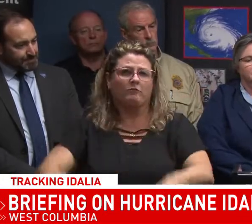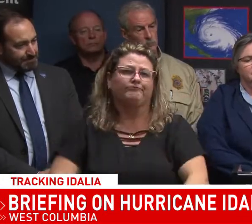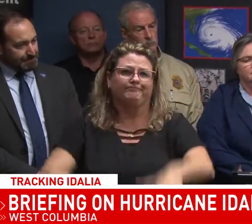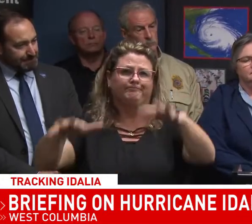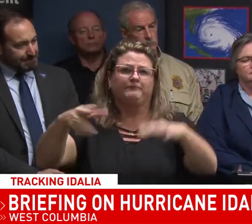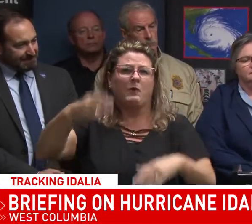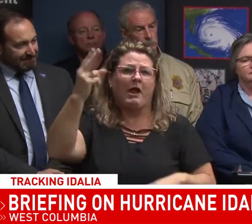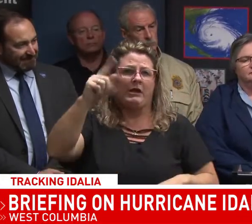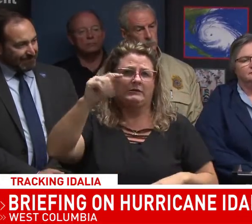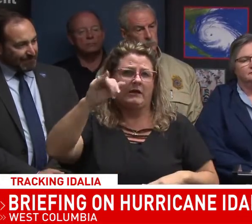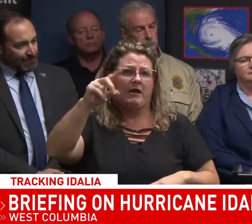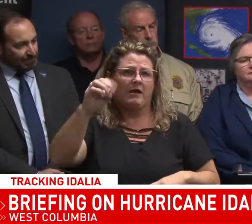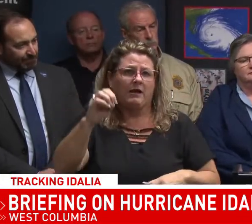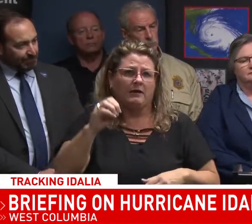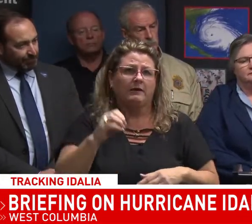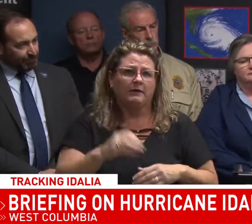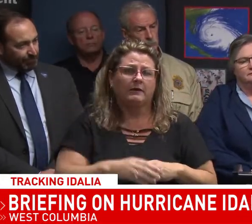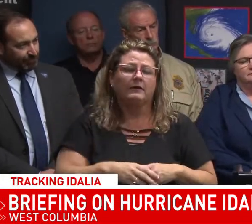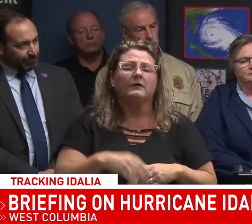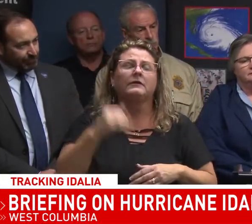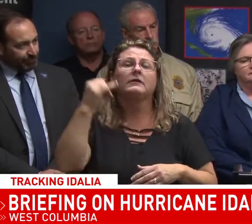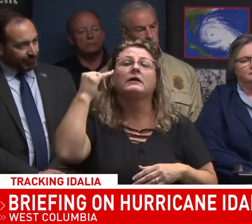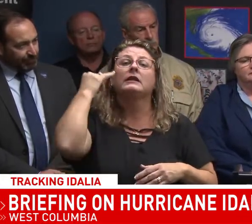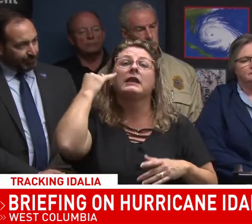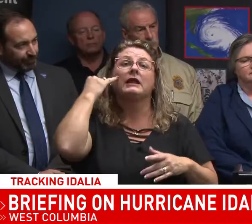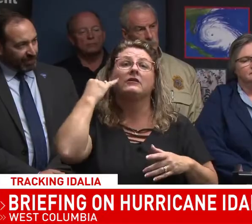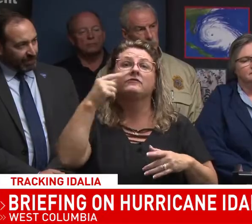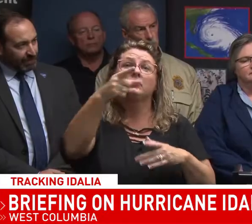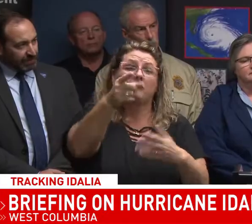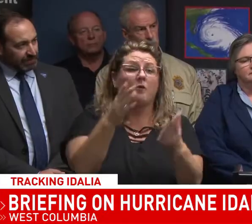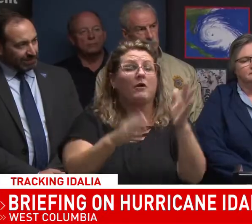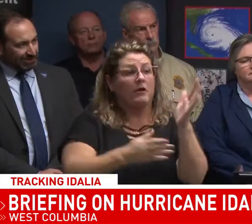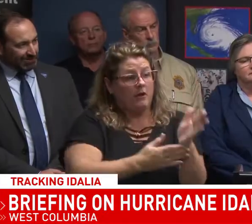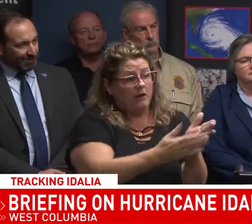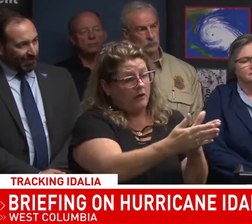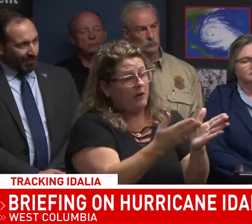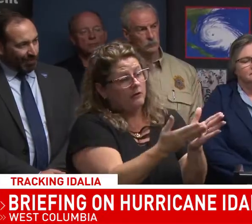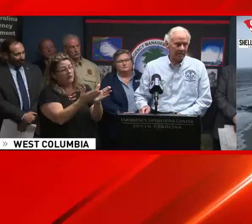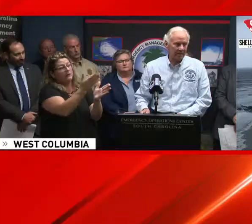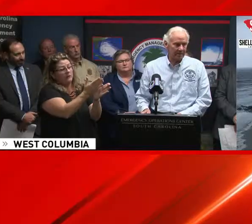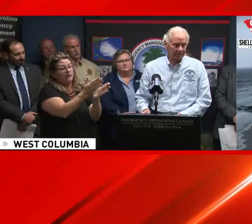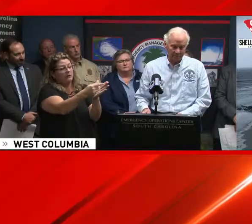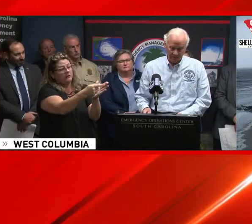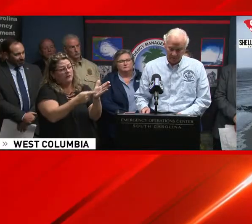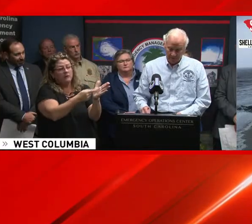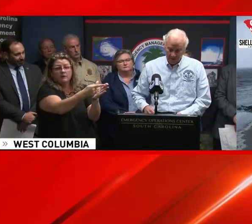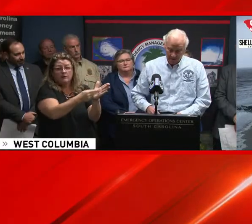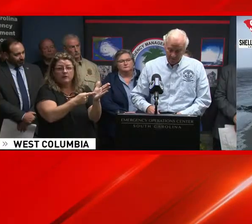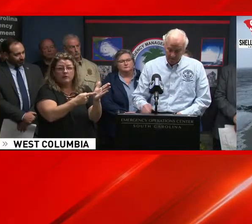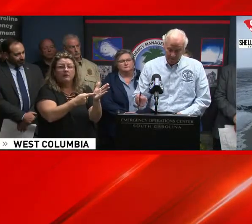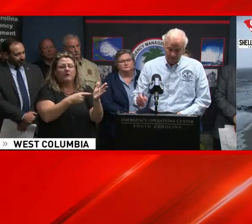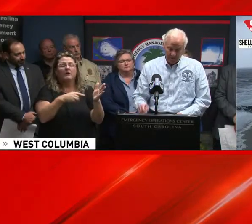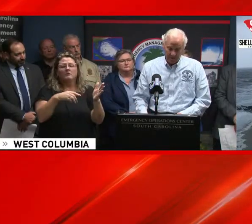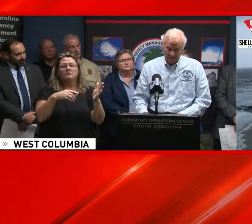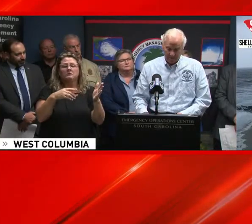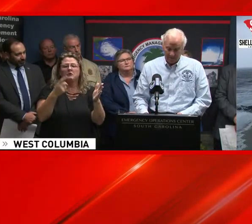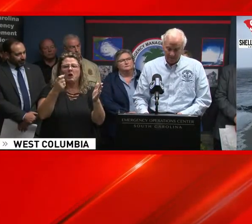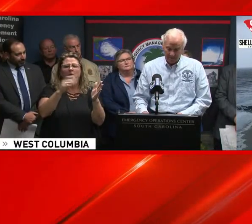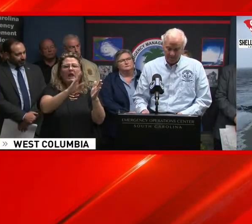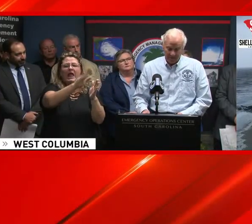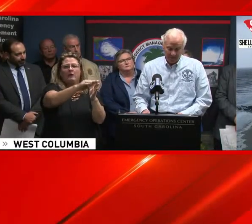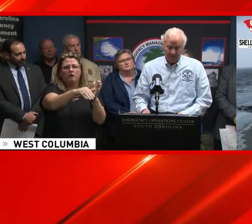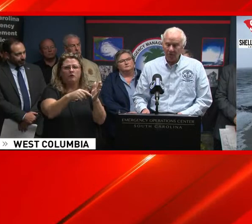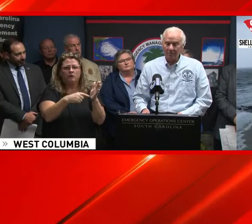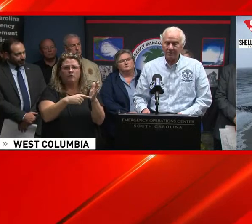tides. And of course, if you get behind the barrier islands on the other side, it's high tides a little bit later. But it looks like